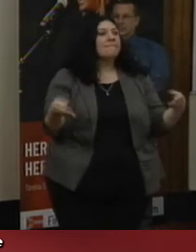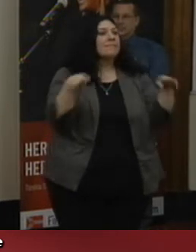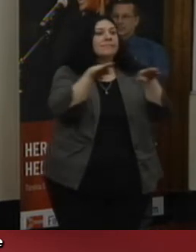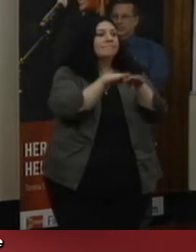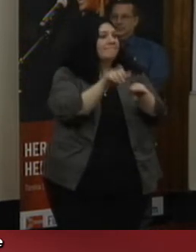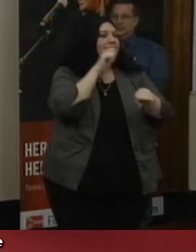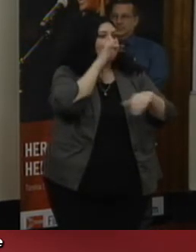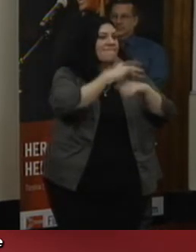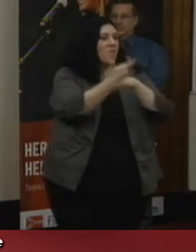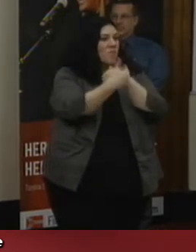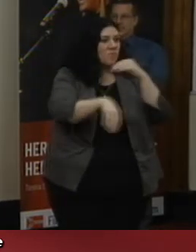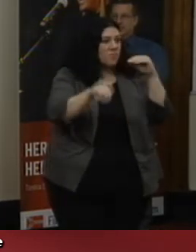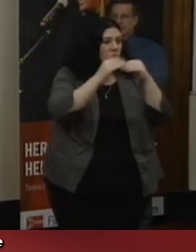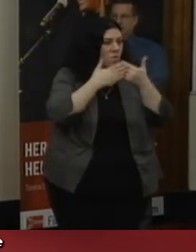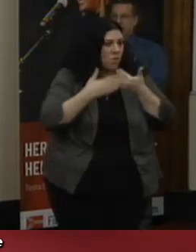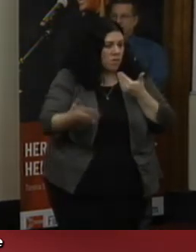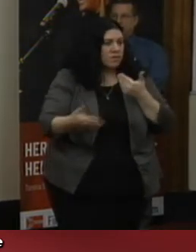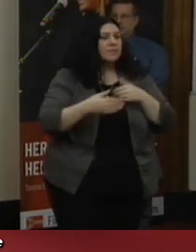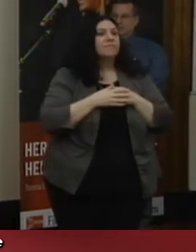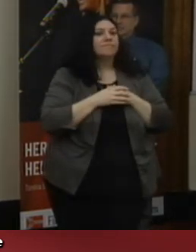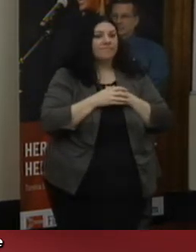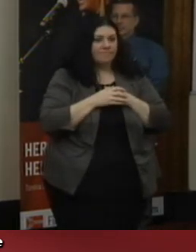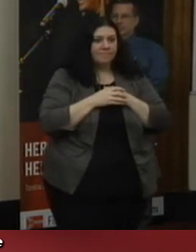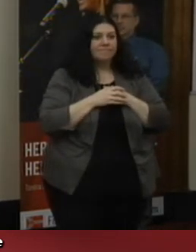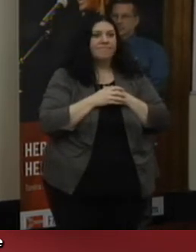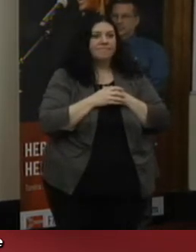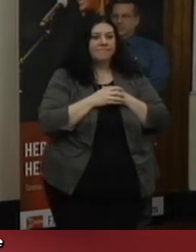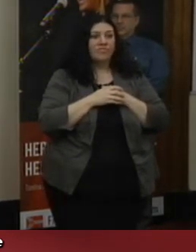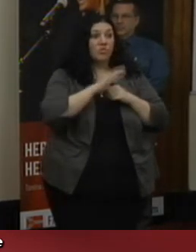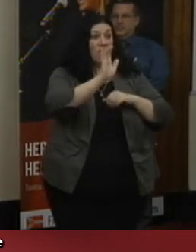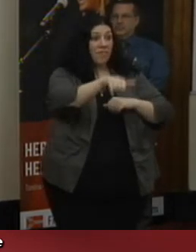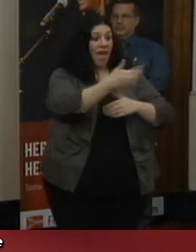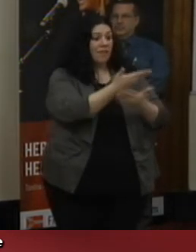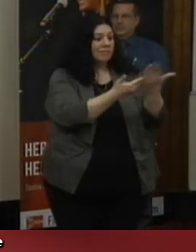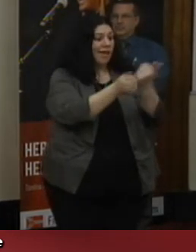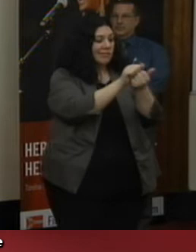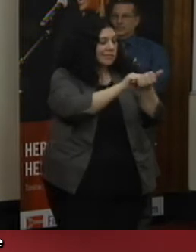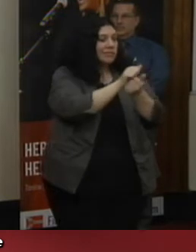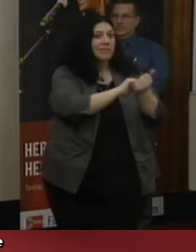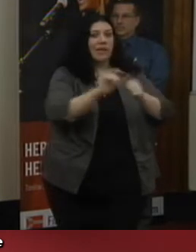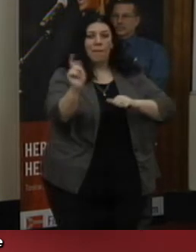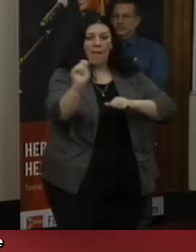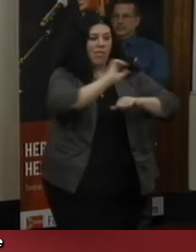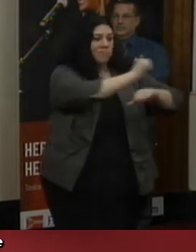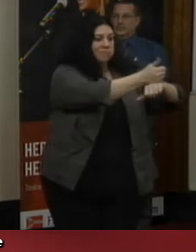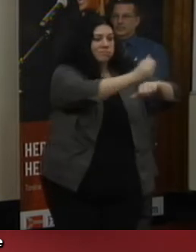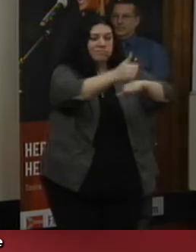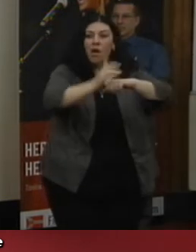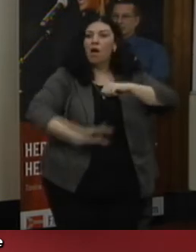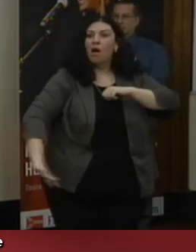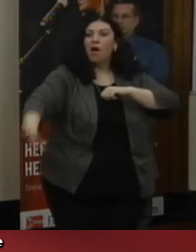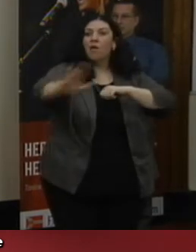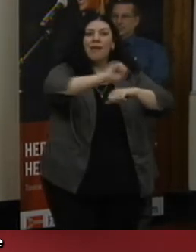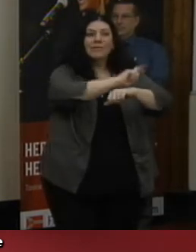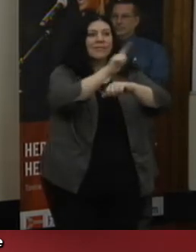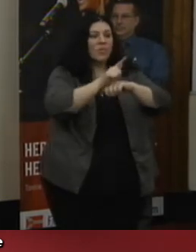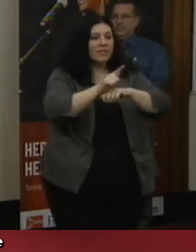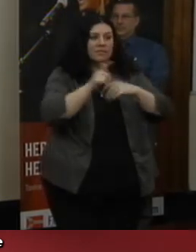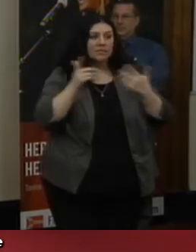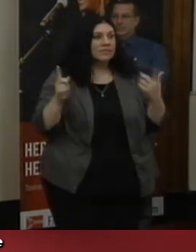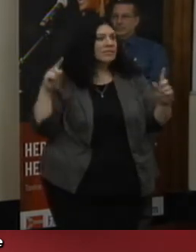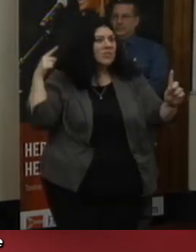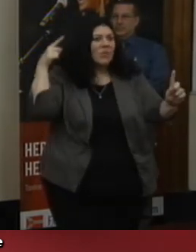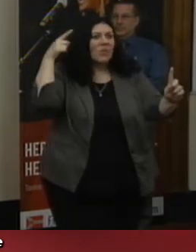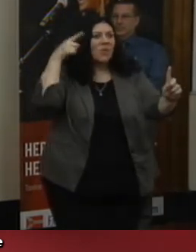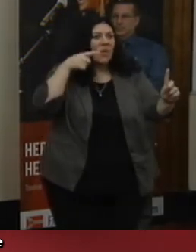not. We are placing those around various areas in the city. I mean, Our goal here is not to